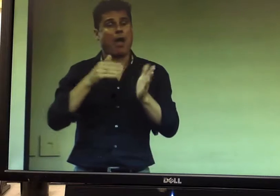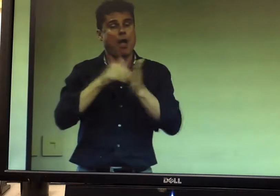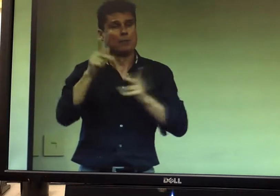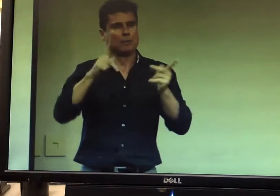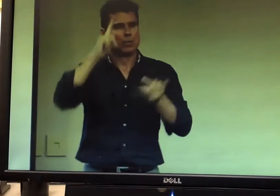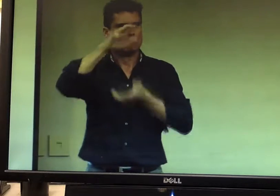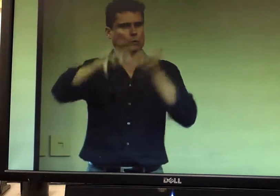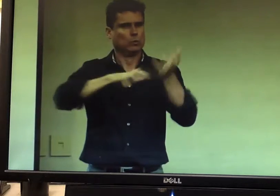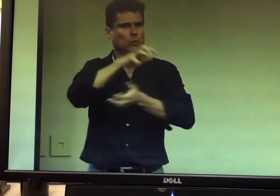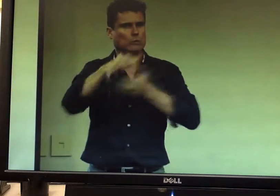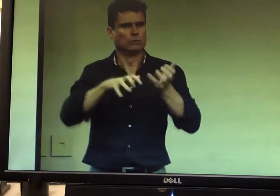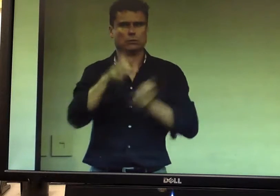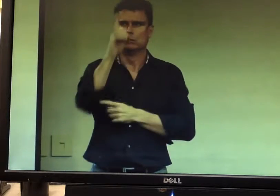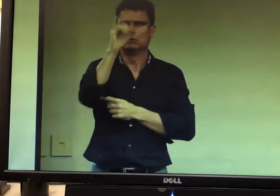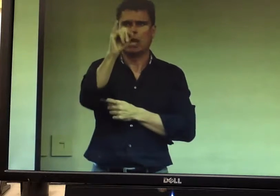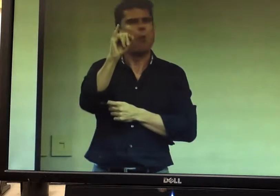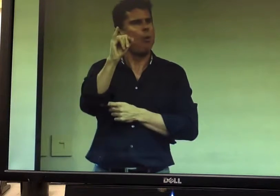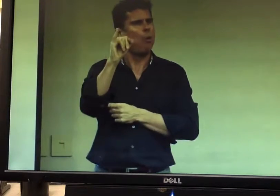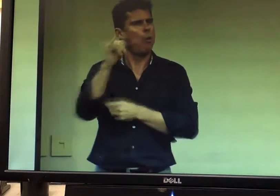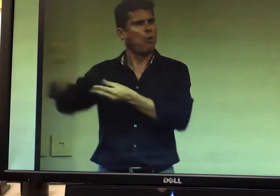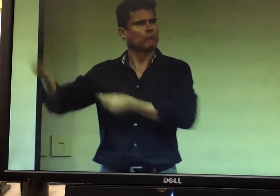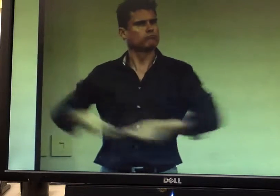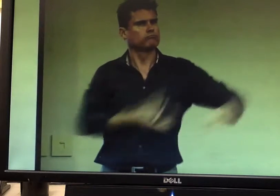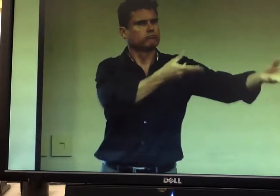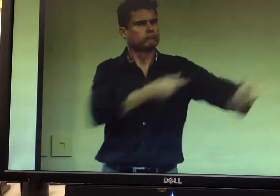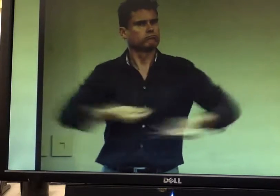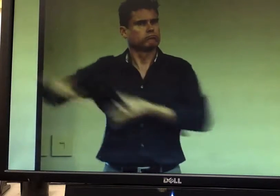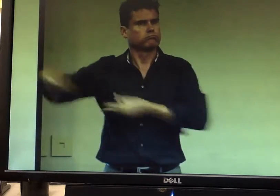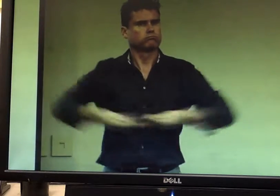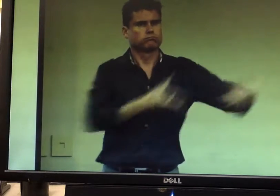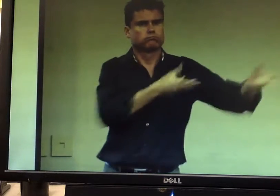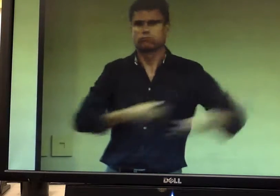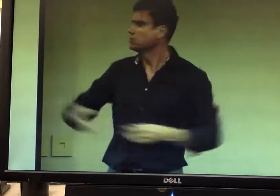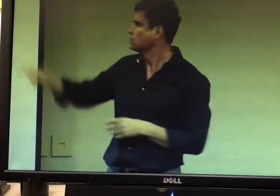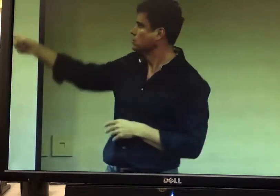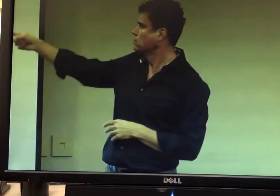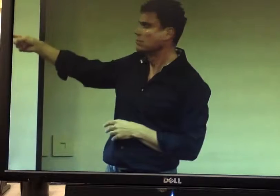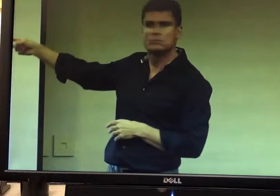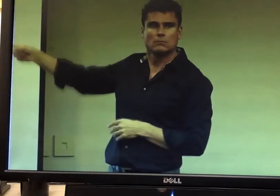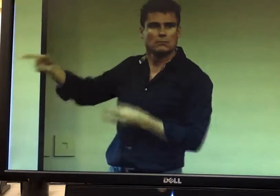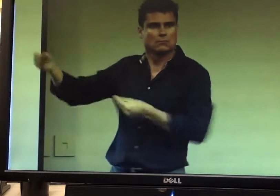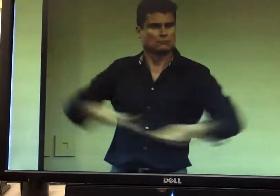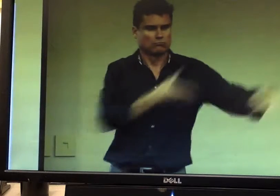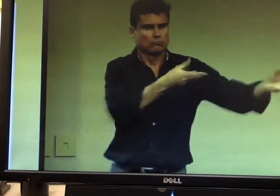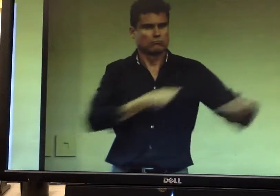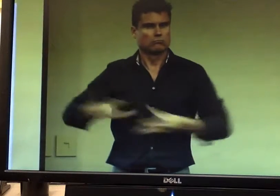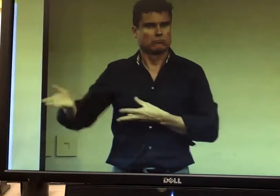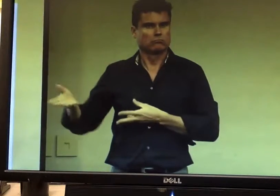I'm going to quickly go over what these terms mean because a lot of people misunderstand what a DI does. They think, oh, a DI just relays